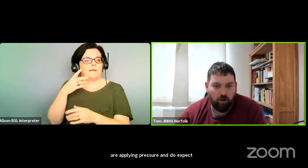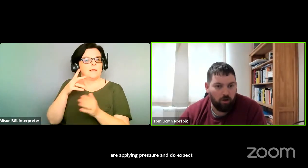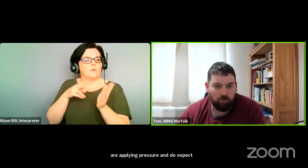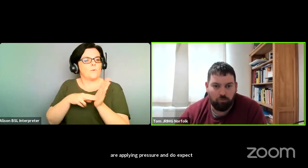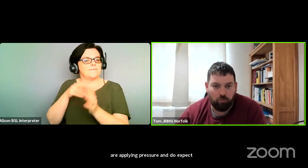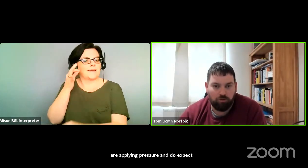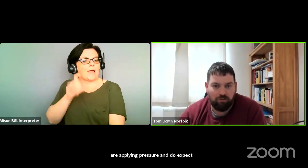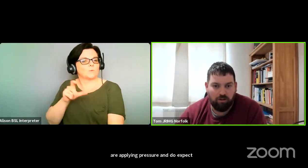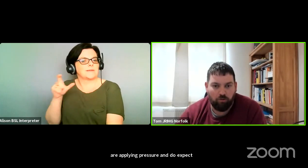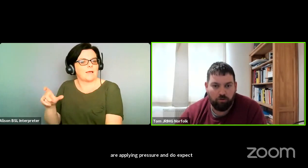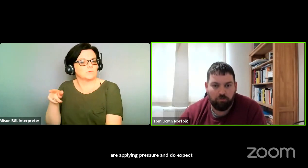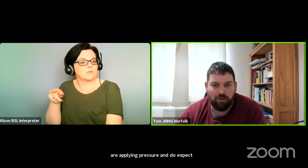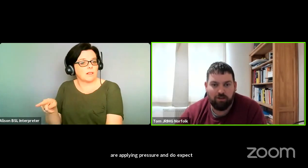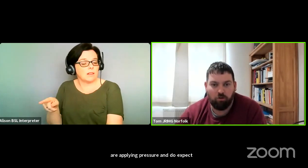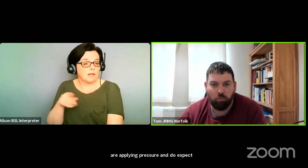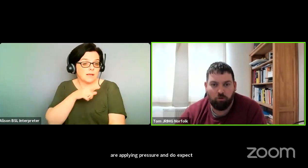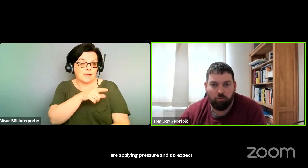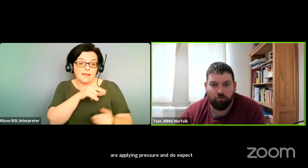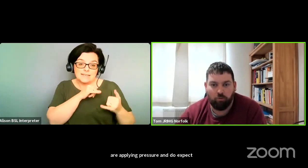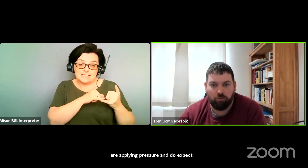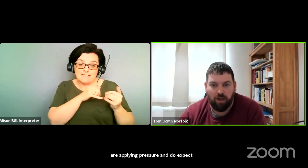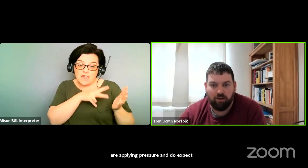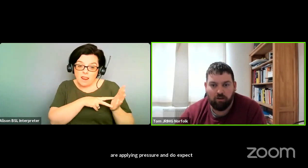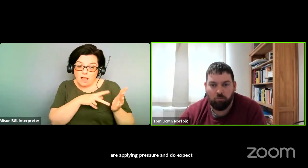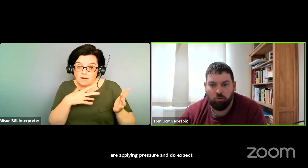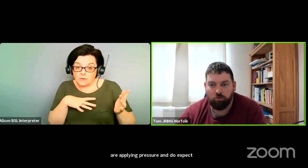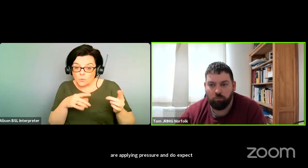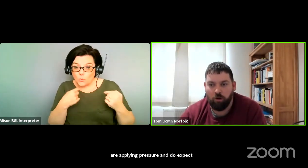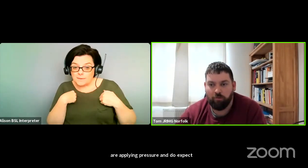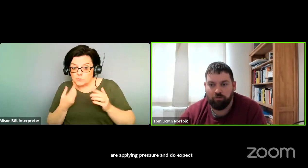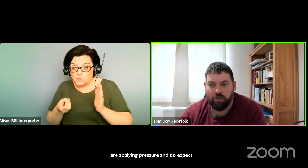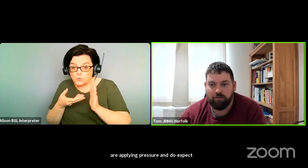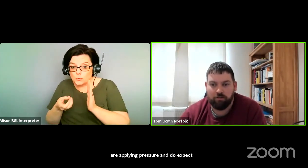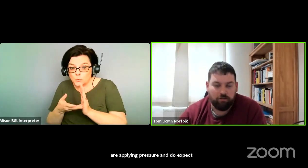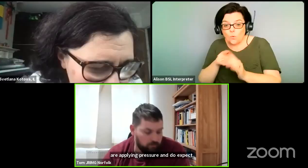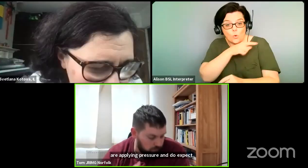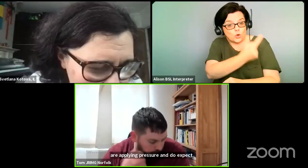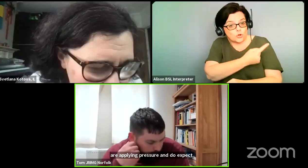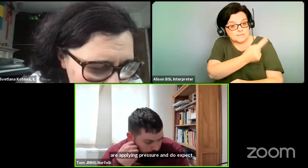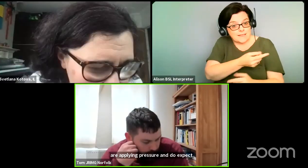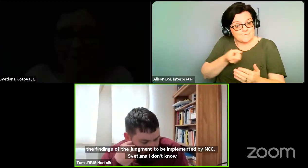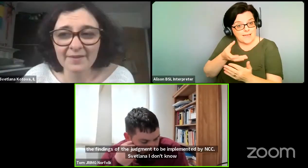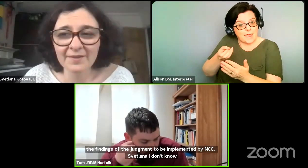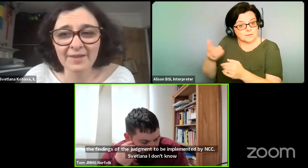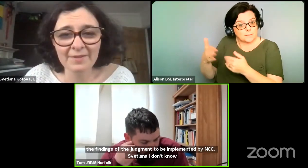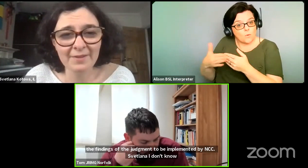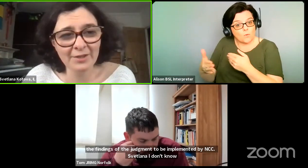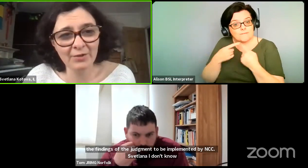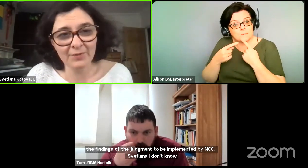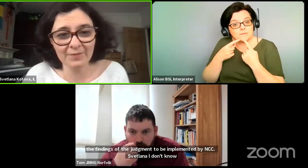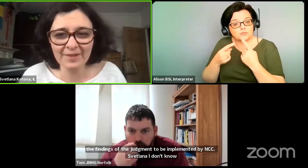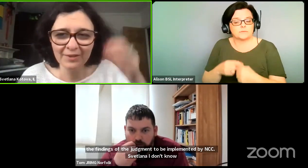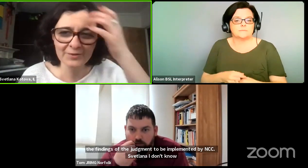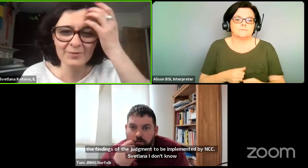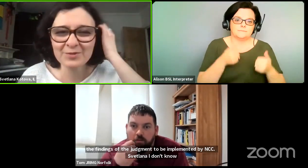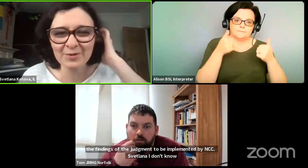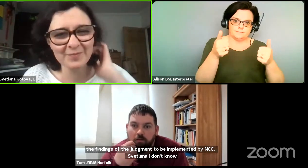Svetlana, I don't know how much more detail you need or want, or if you want to add any more to what I've said. Yeah, okay,